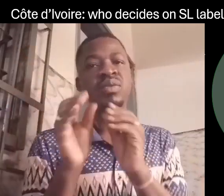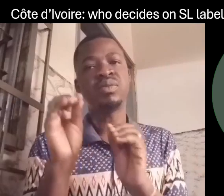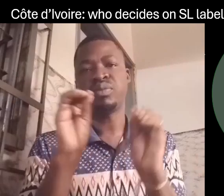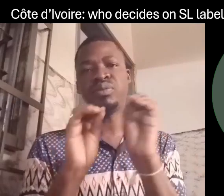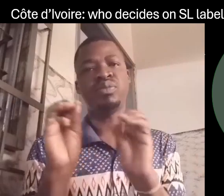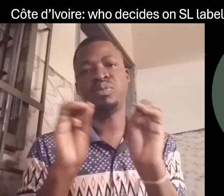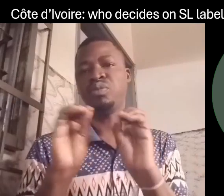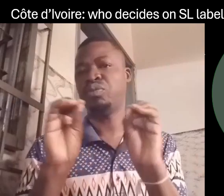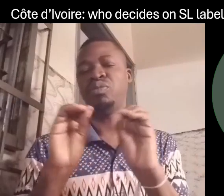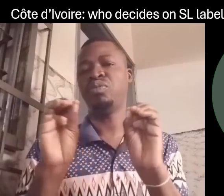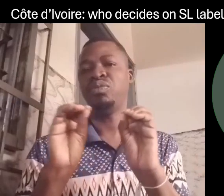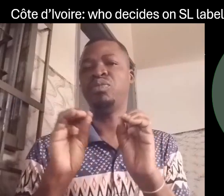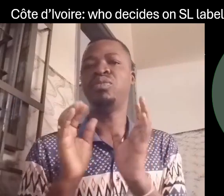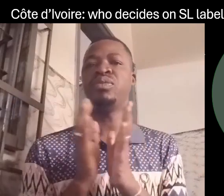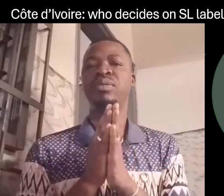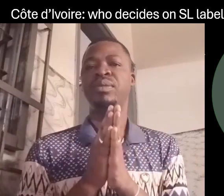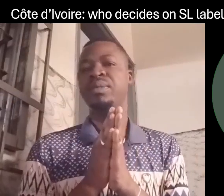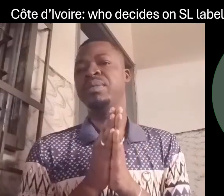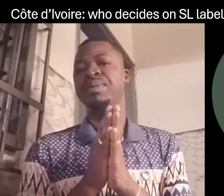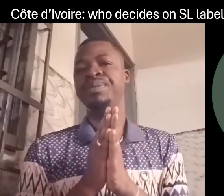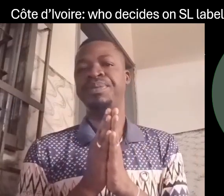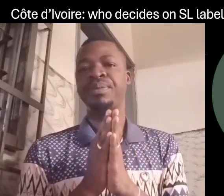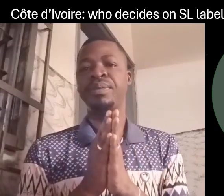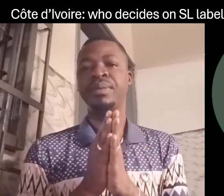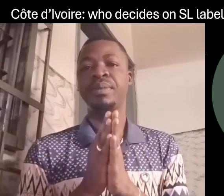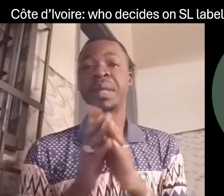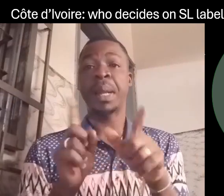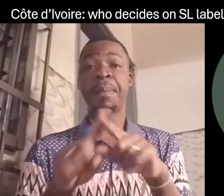signing, and in school they don't.